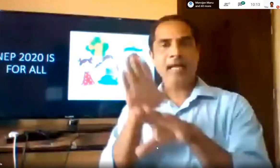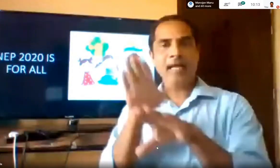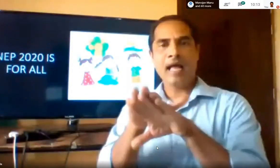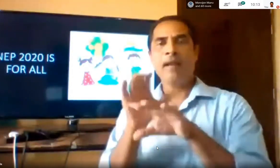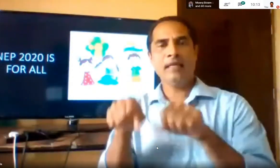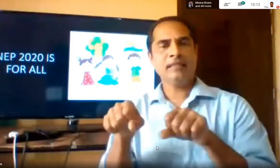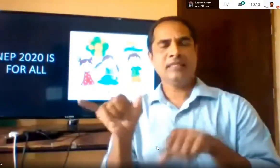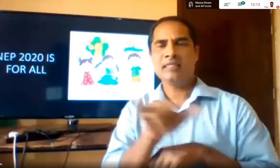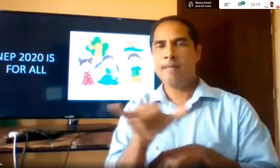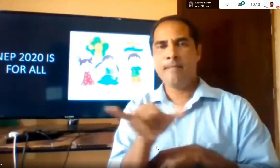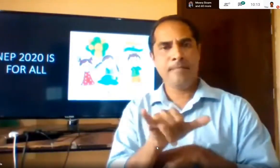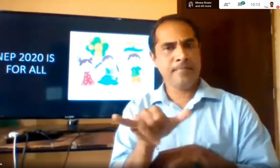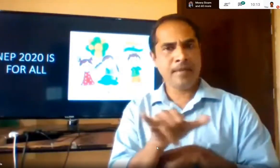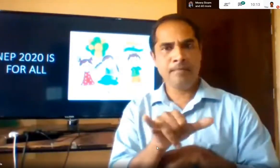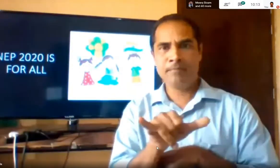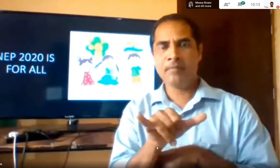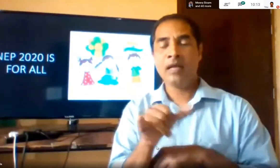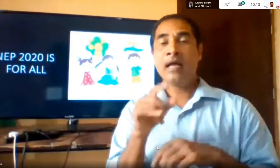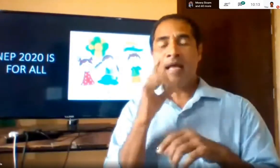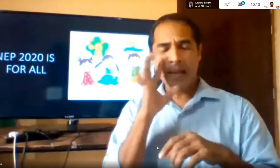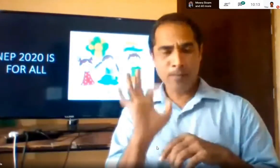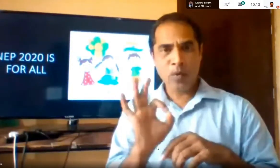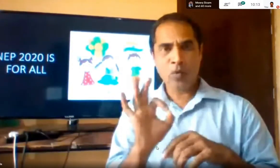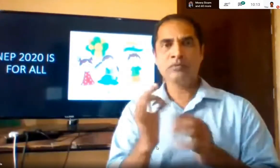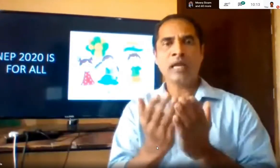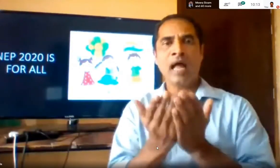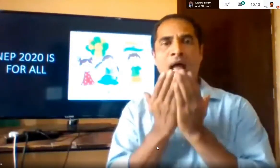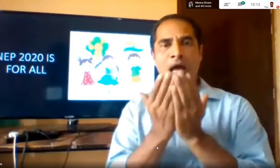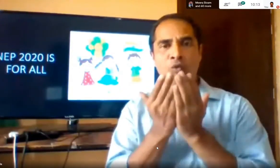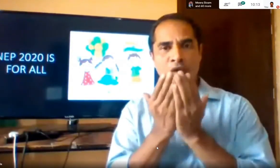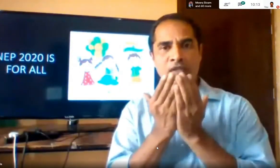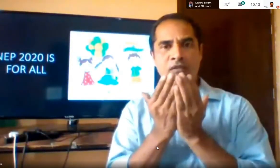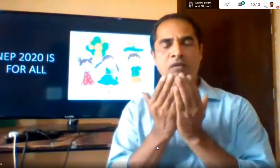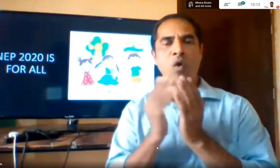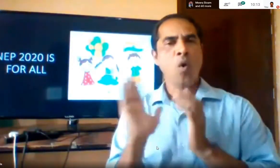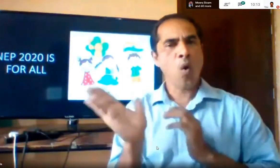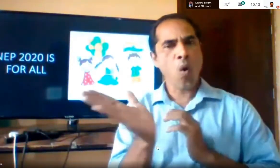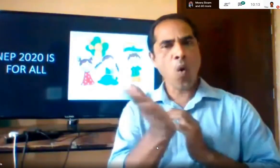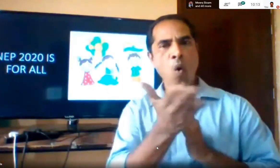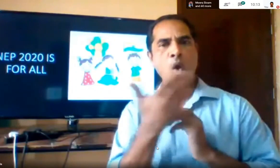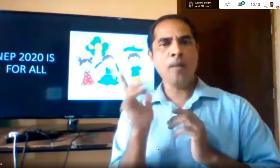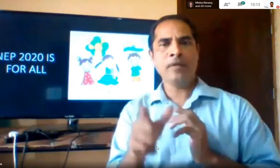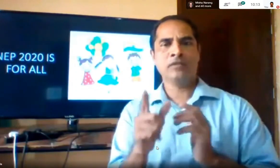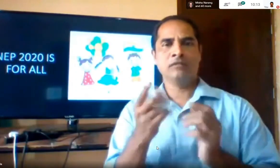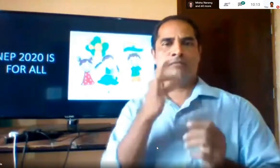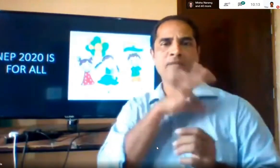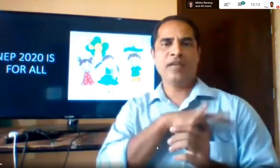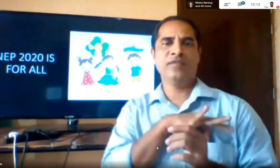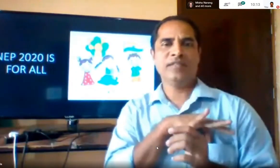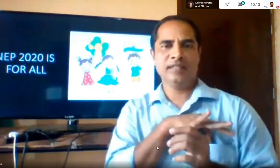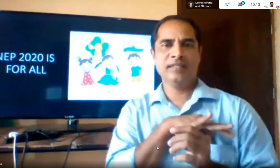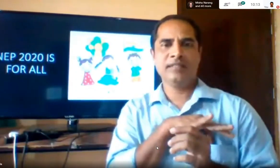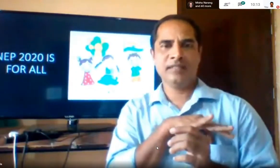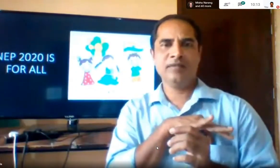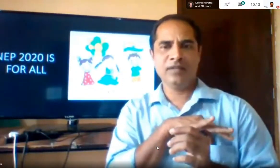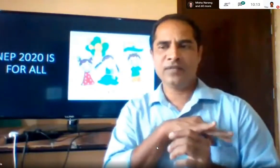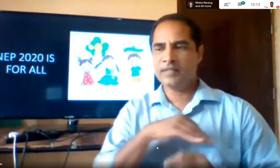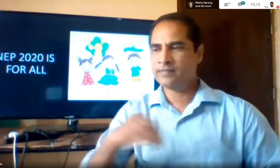So it involves a few topics for the deaf people also. It focuses mainly on education, that is the important, and it is